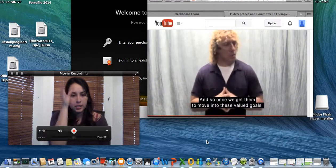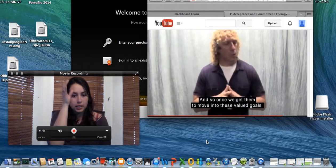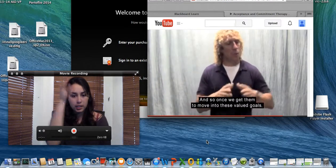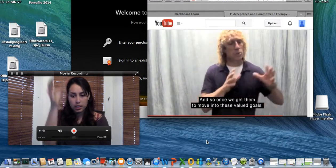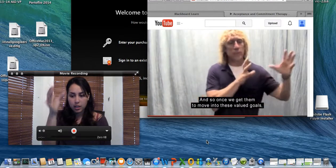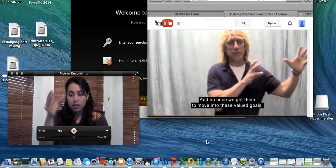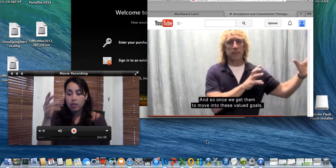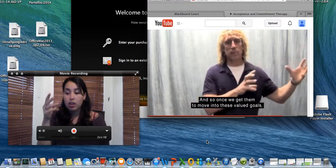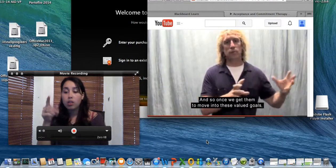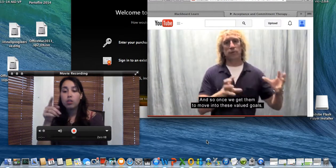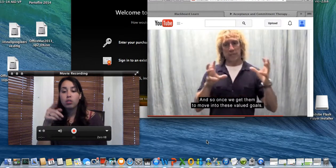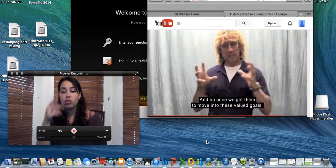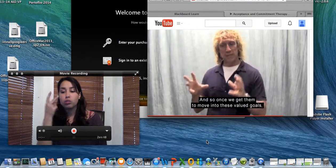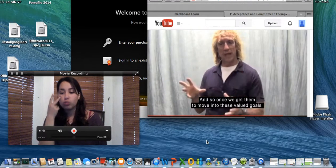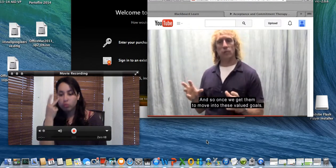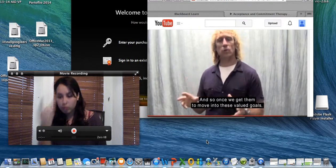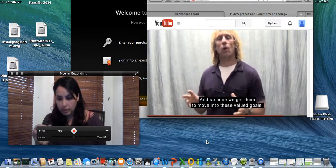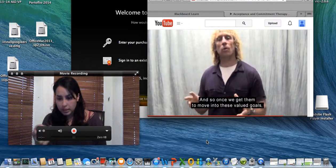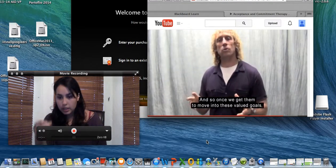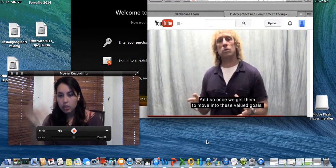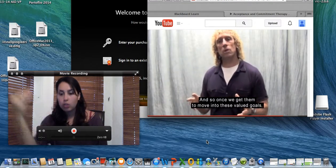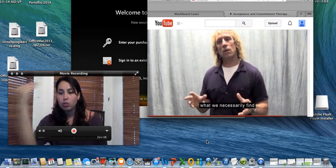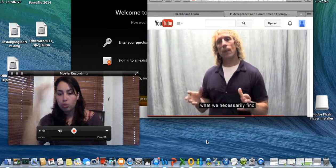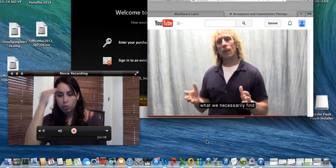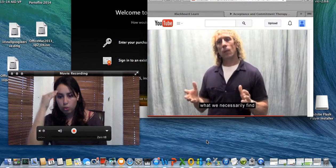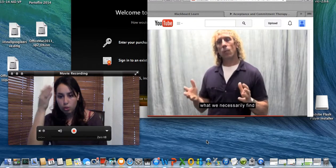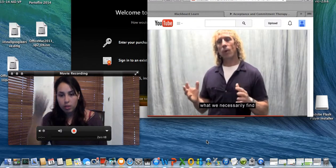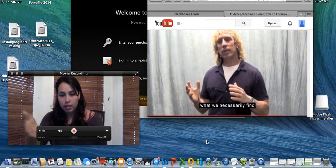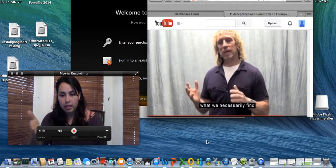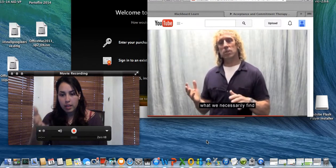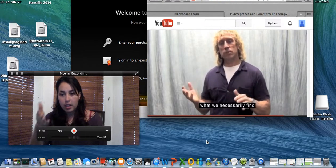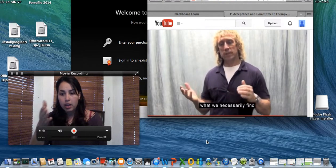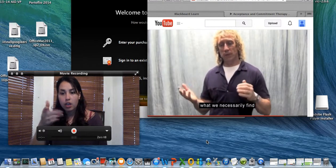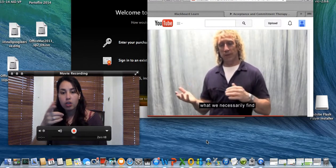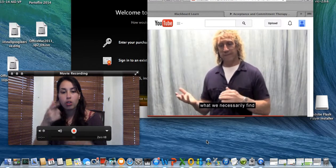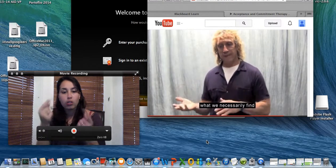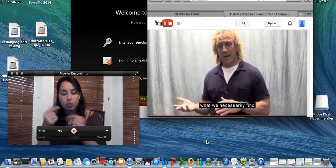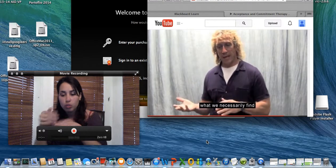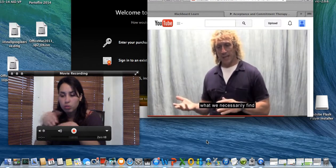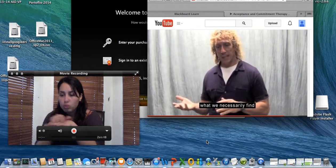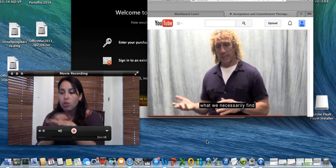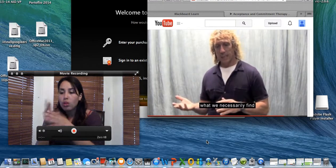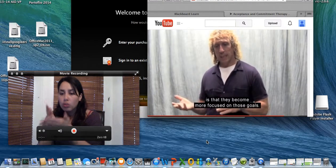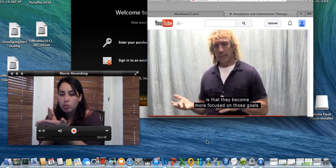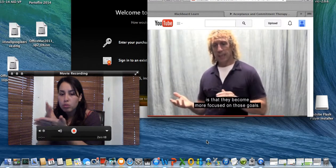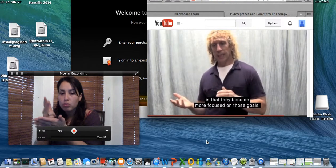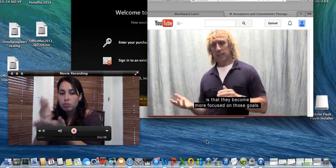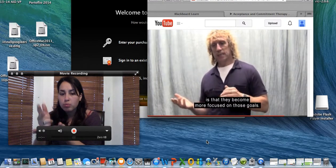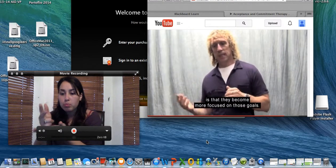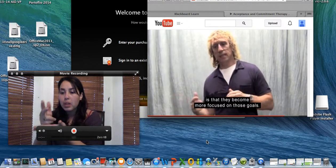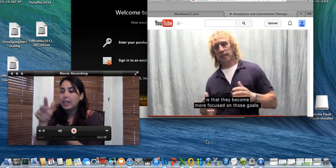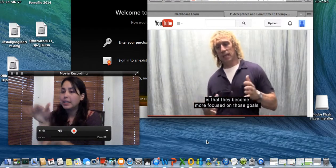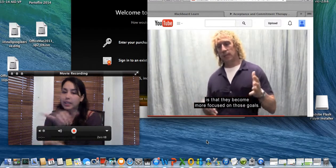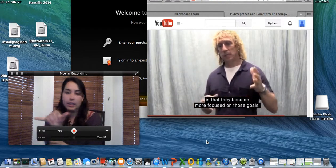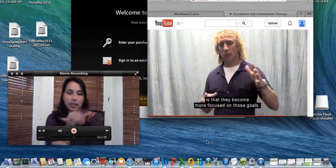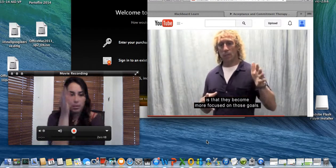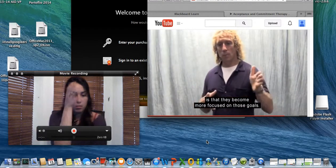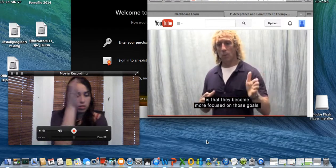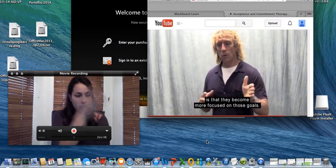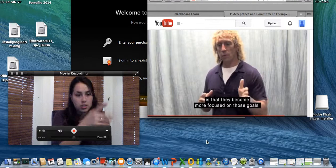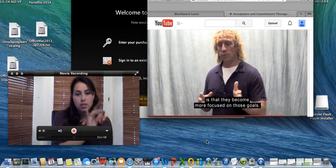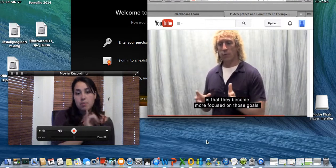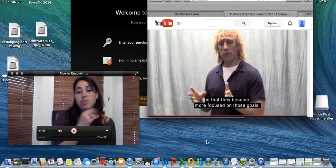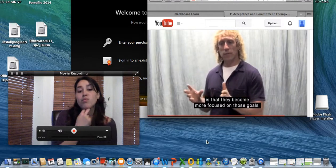And so once we get them to move into these valued goals, what we necessarily find is that they